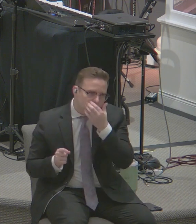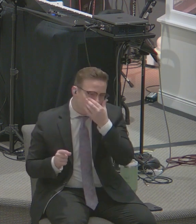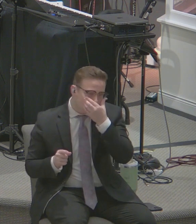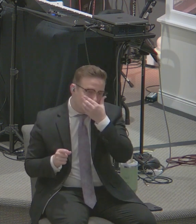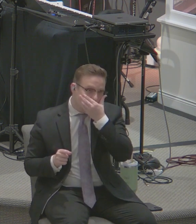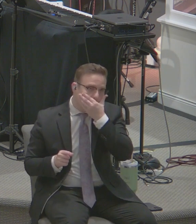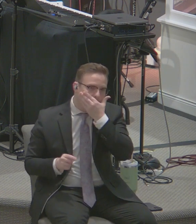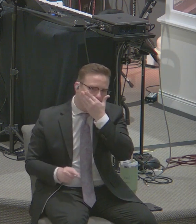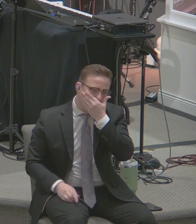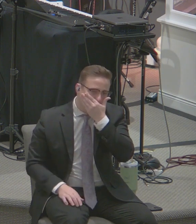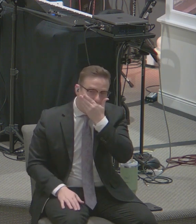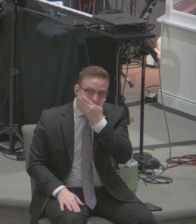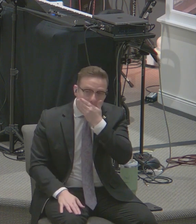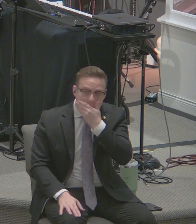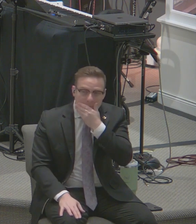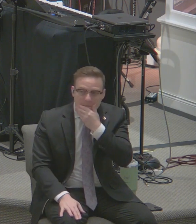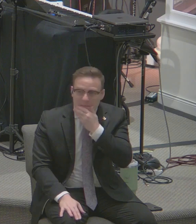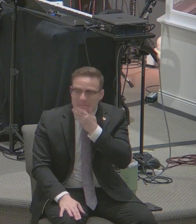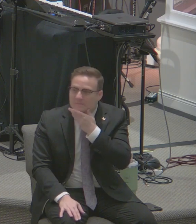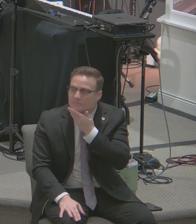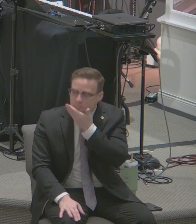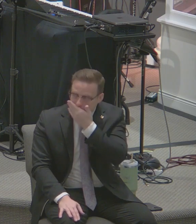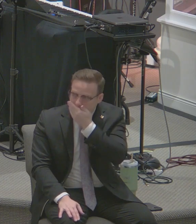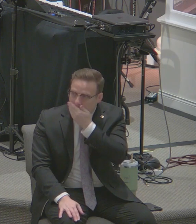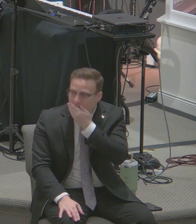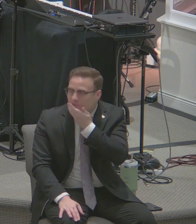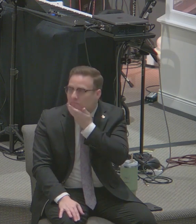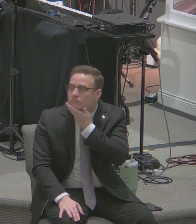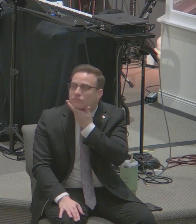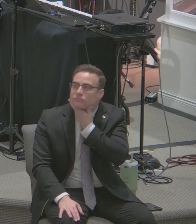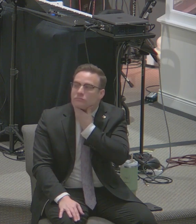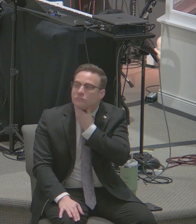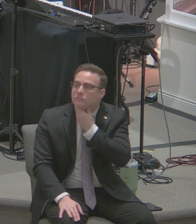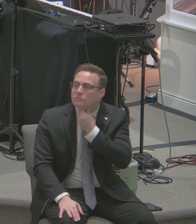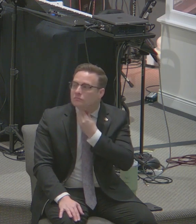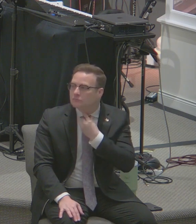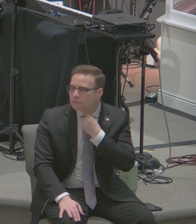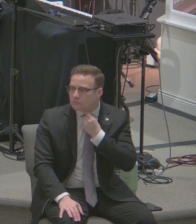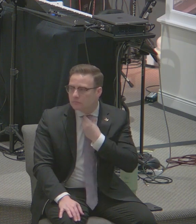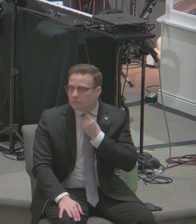That's all right. It's good in here. It's not tight. It's good in here. It feels good in here.